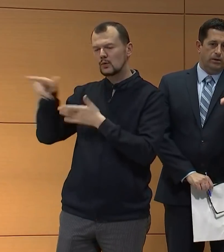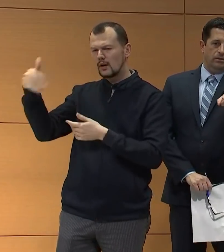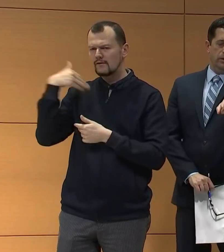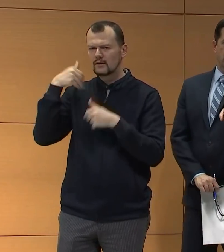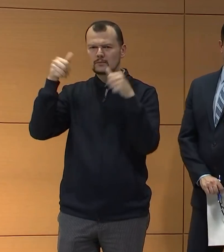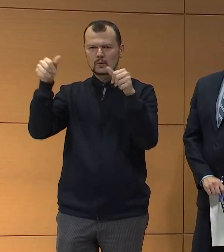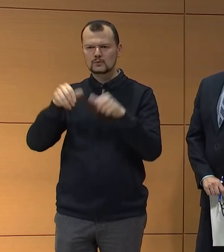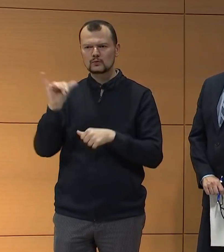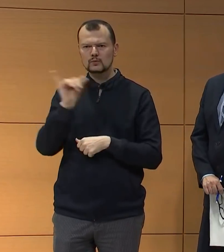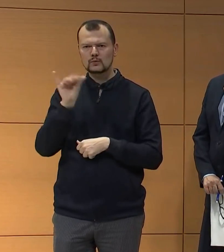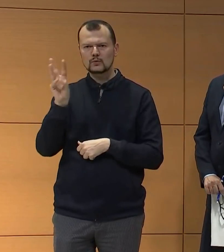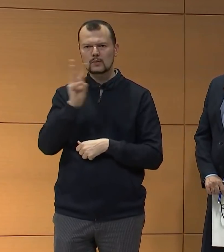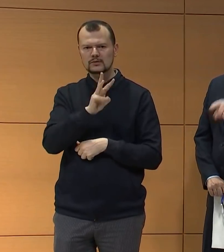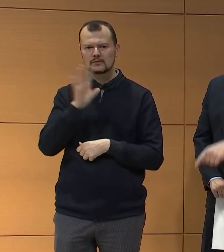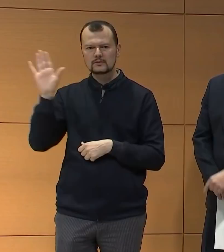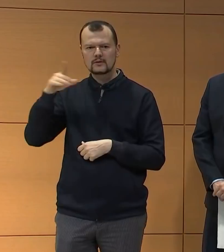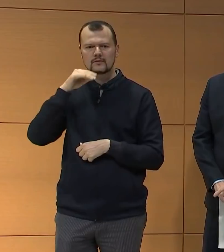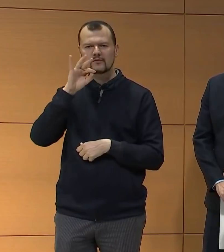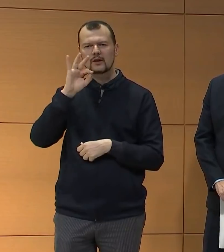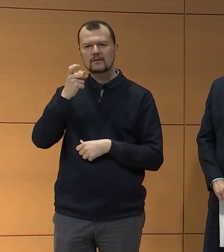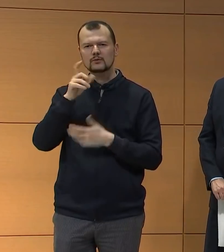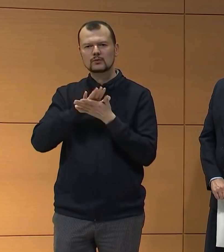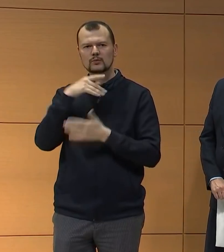We had a question here and then there.